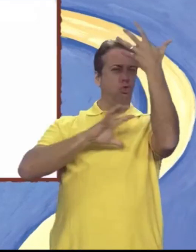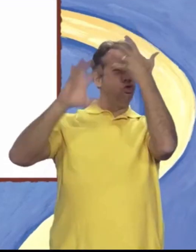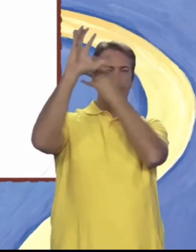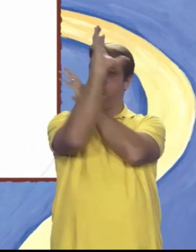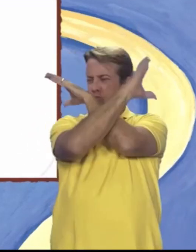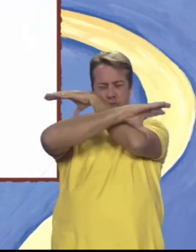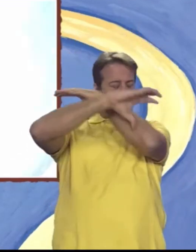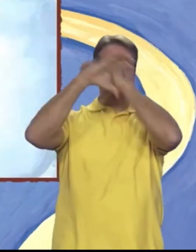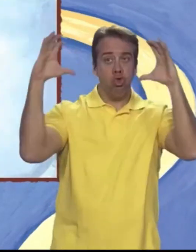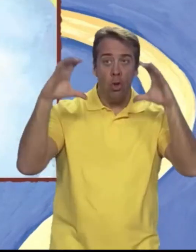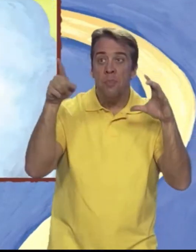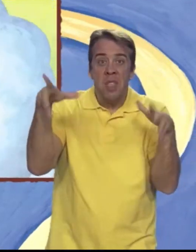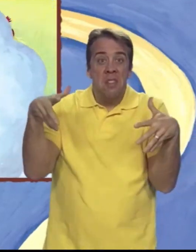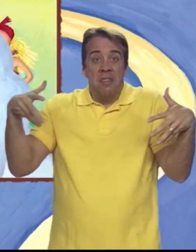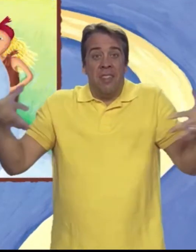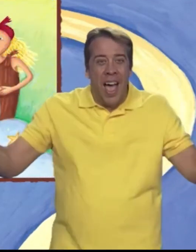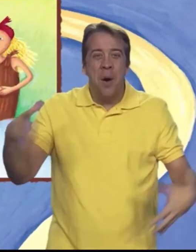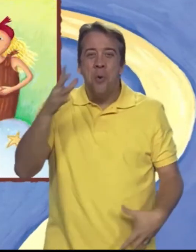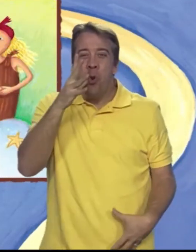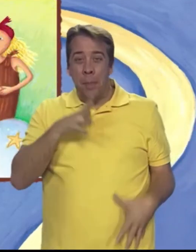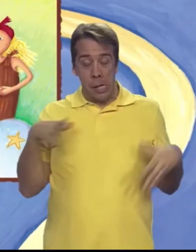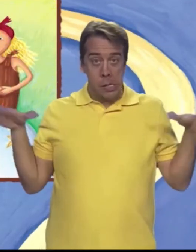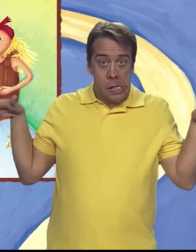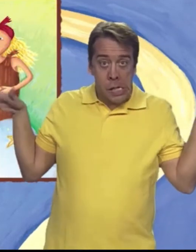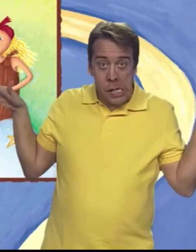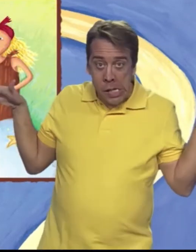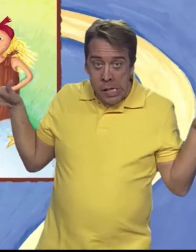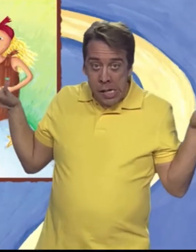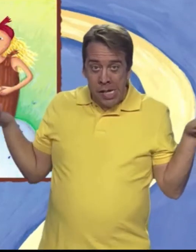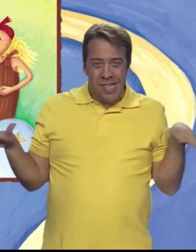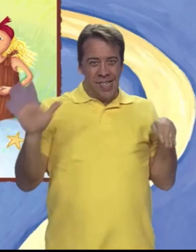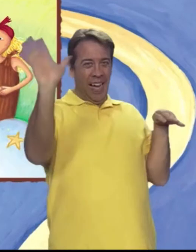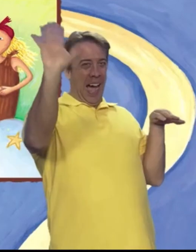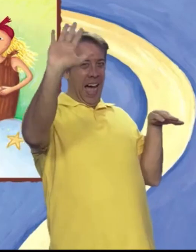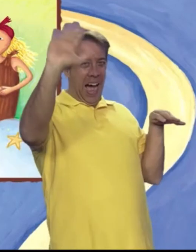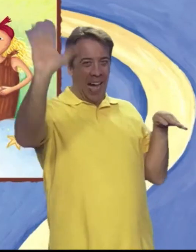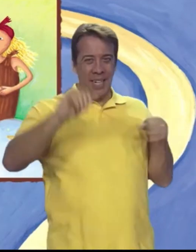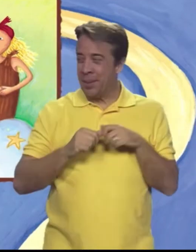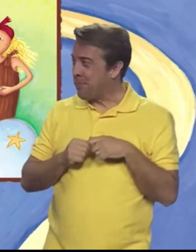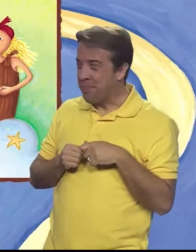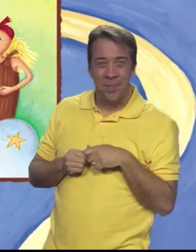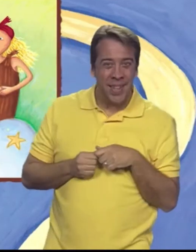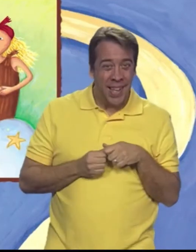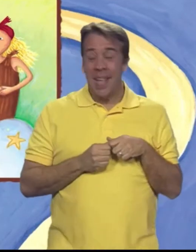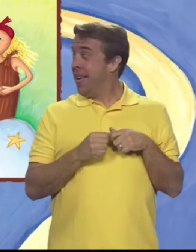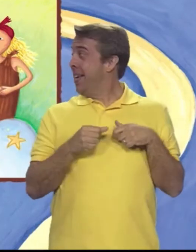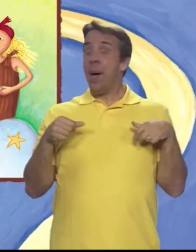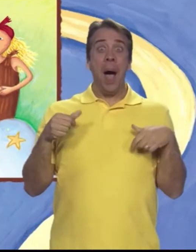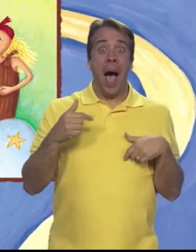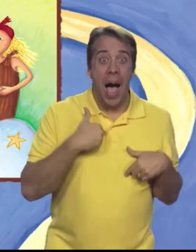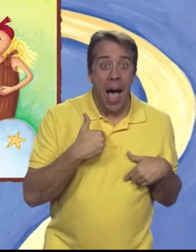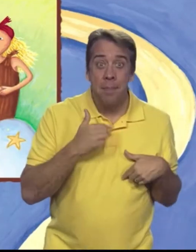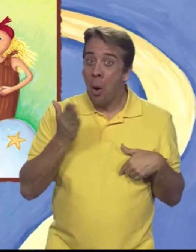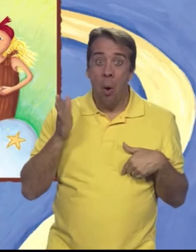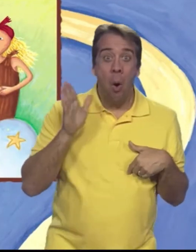All of a sudden, there was an enormous bang and a large woman appeared in a cloud of smoke.